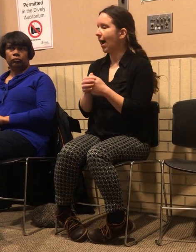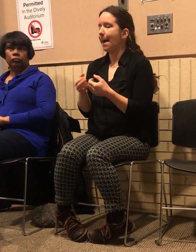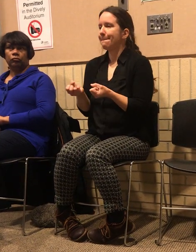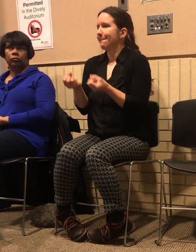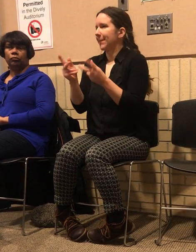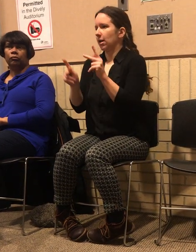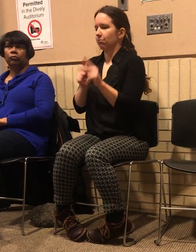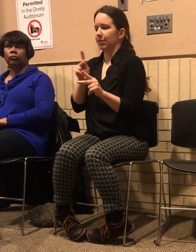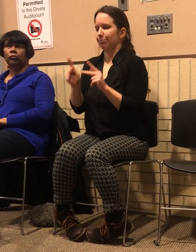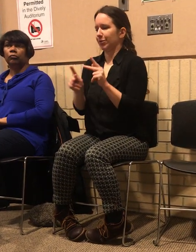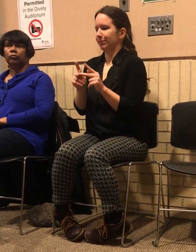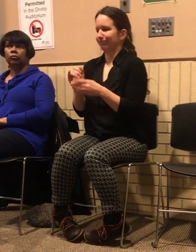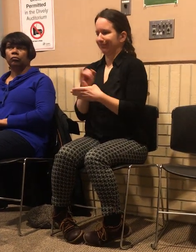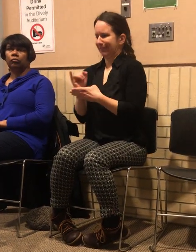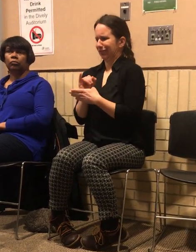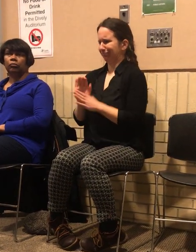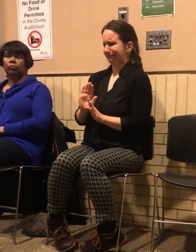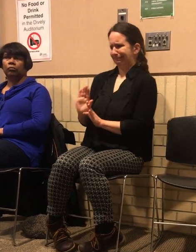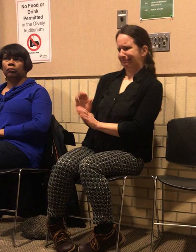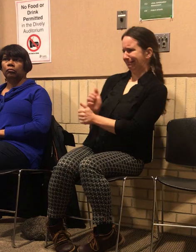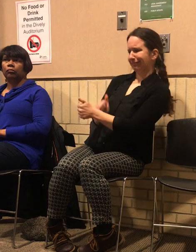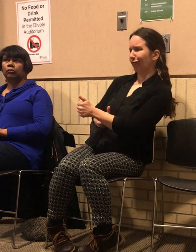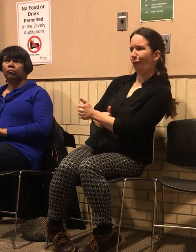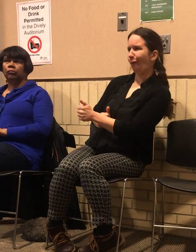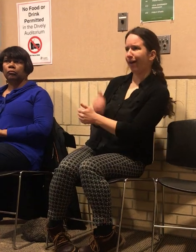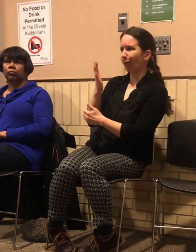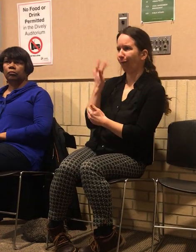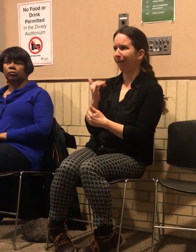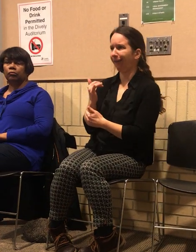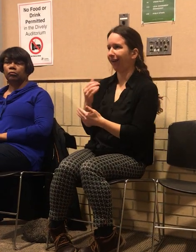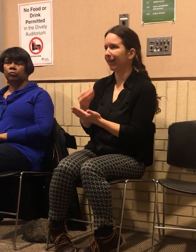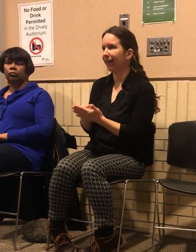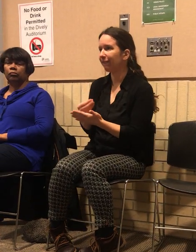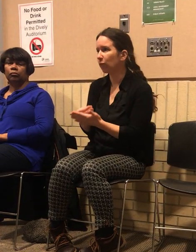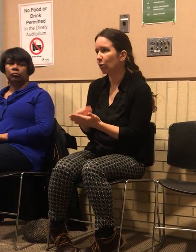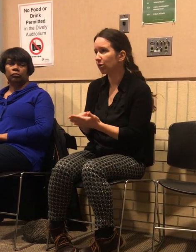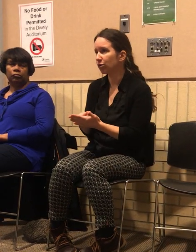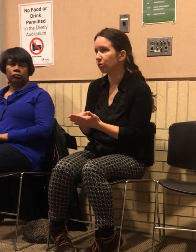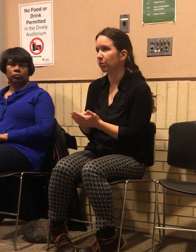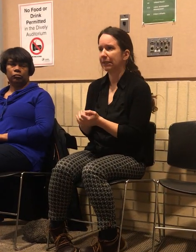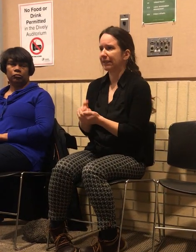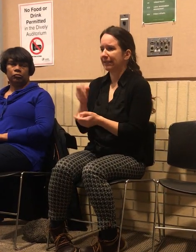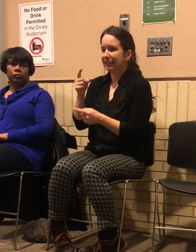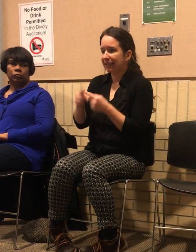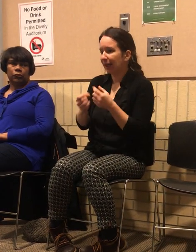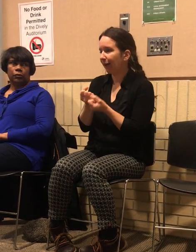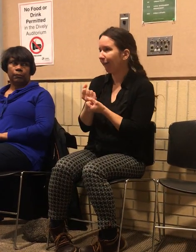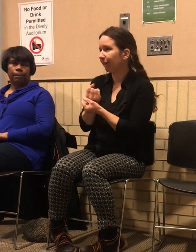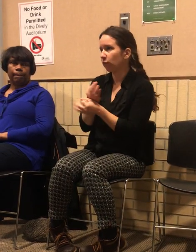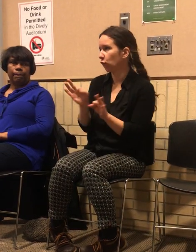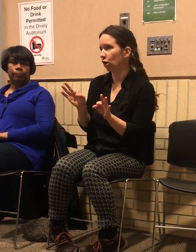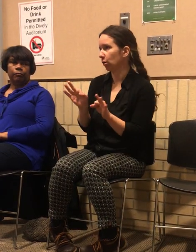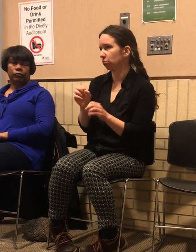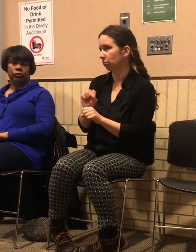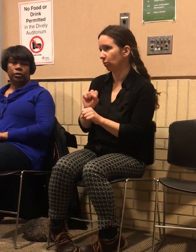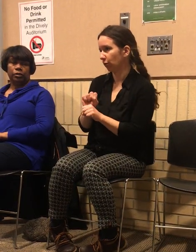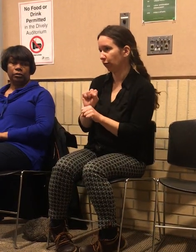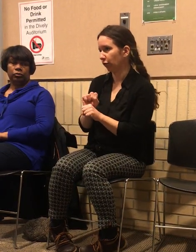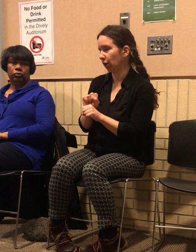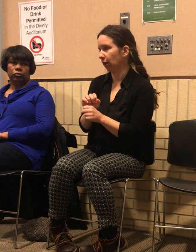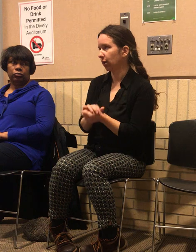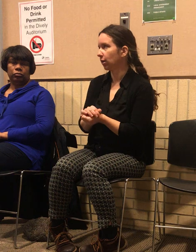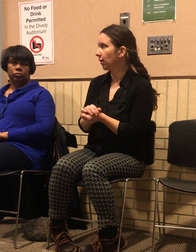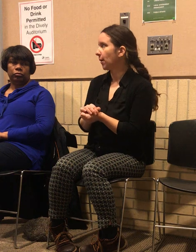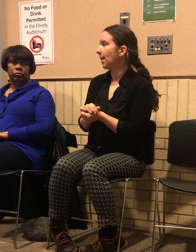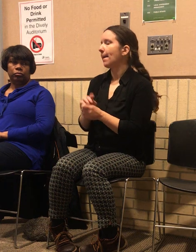afford to, that life circumstances don't allow them to work for free. I get it, but if you are able to, do it. Because for me and